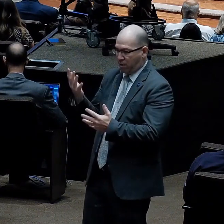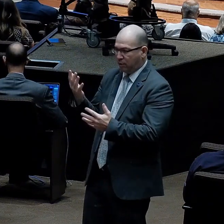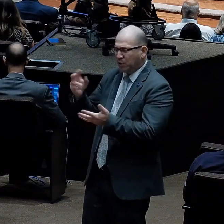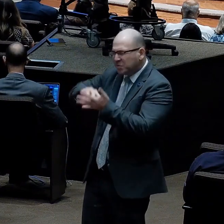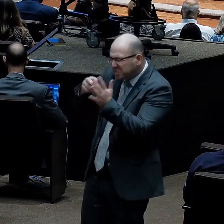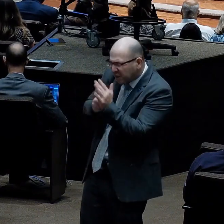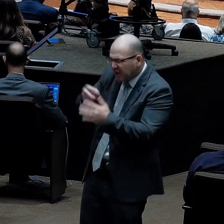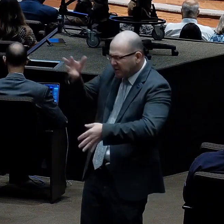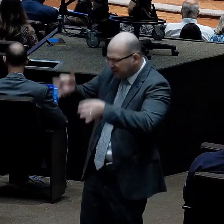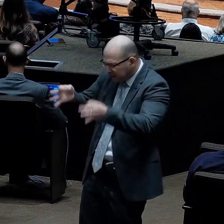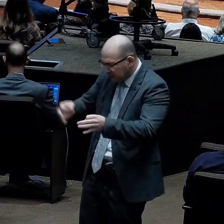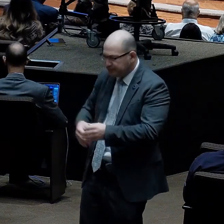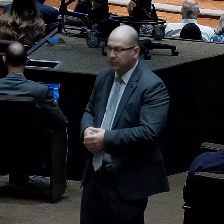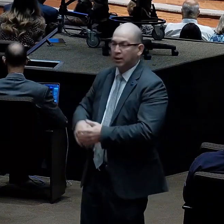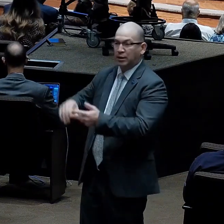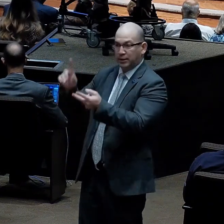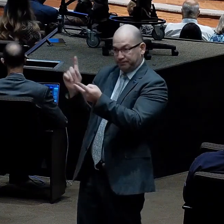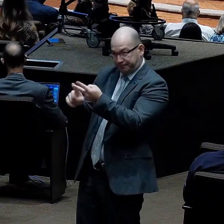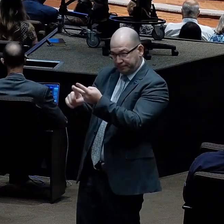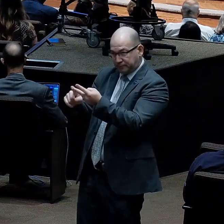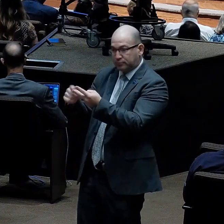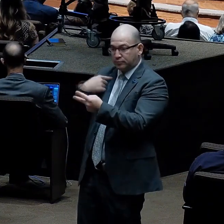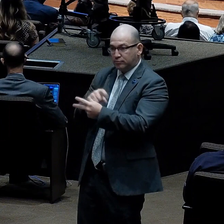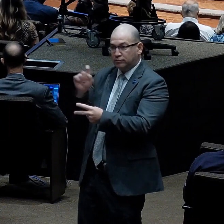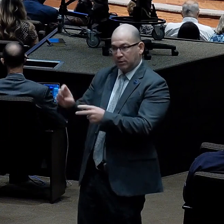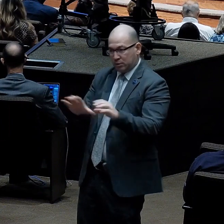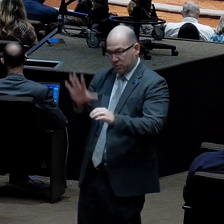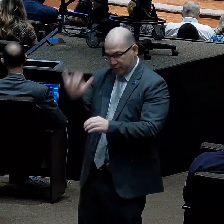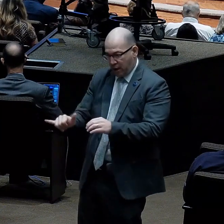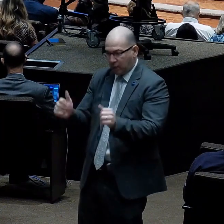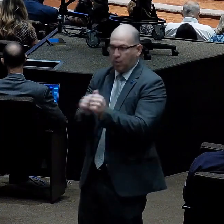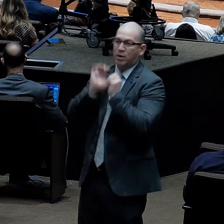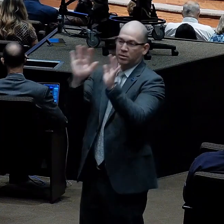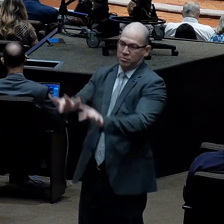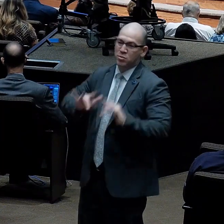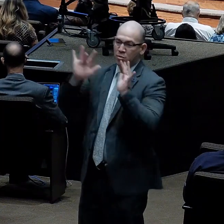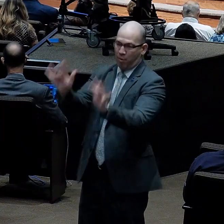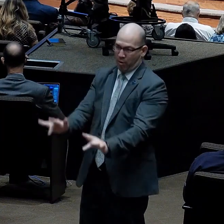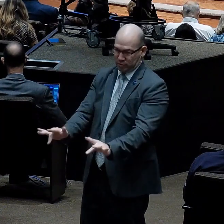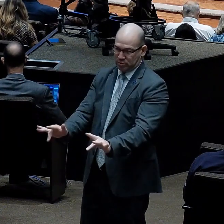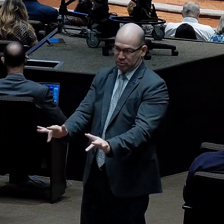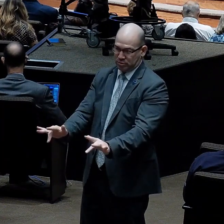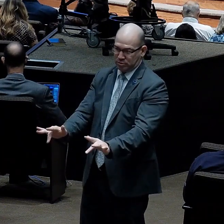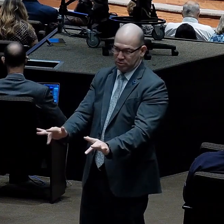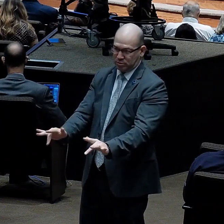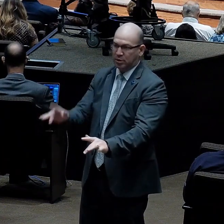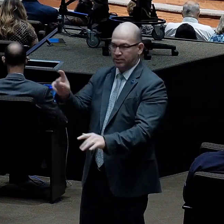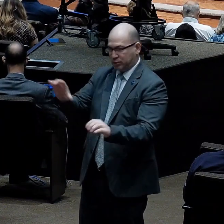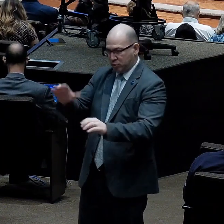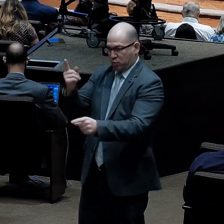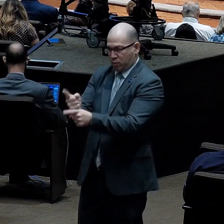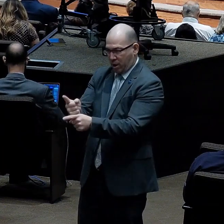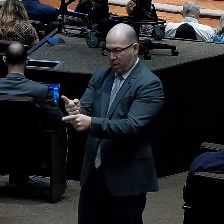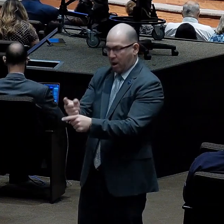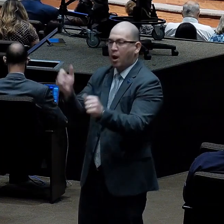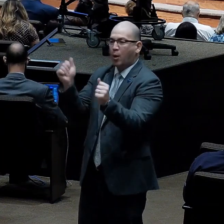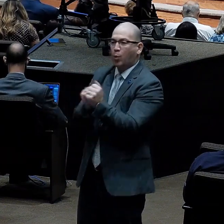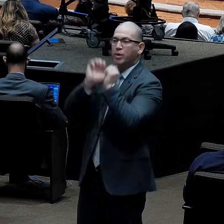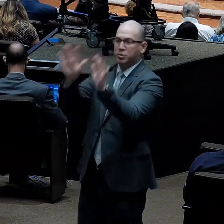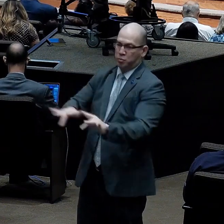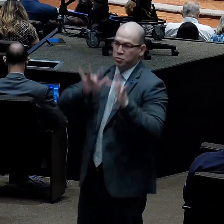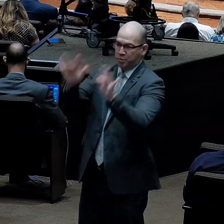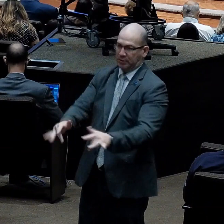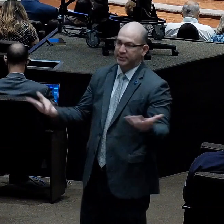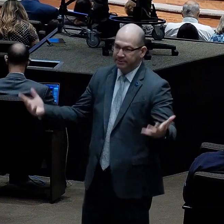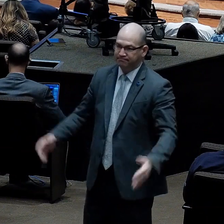deployed mercifully. It must be deployed mercifully. Now herein is one of the